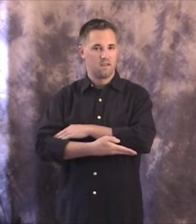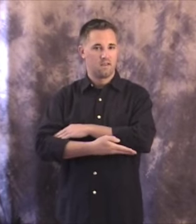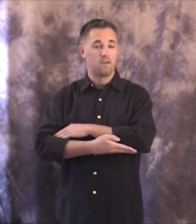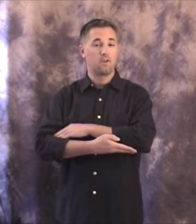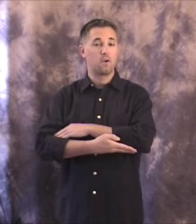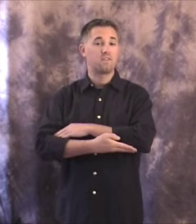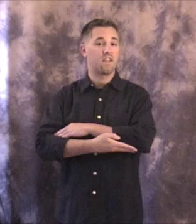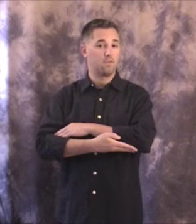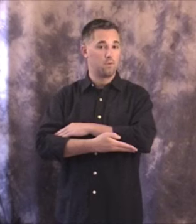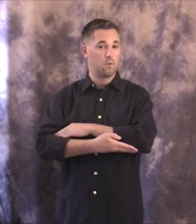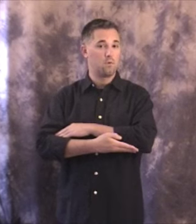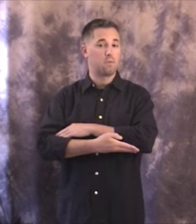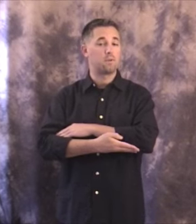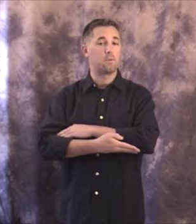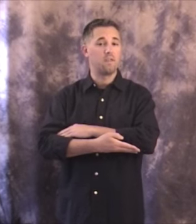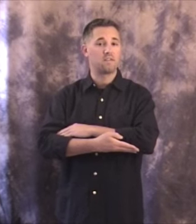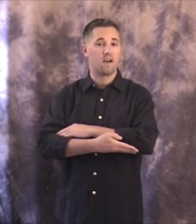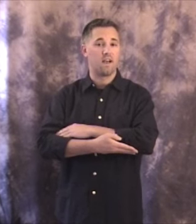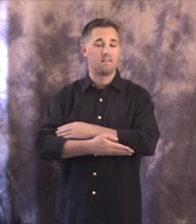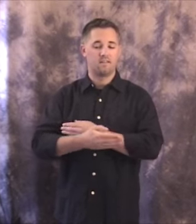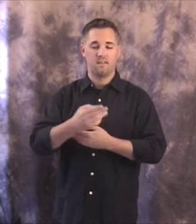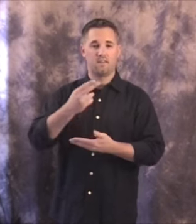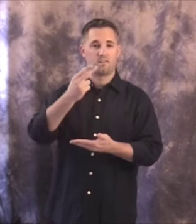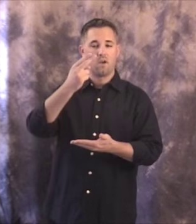Now you notice again the fluid movement between the signs is,